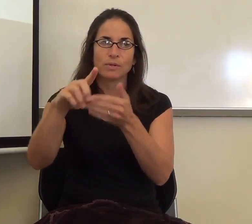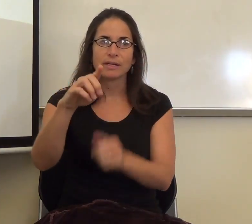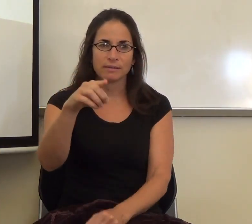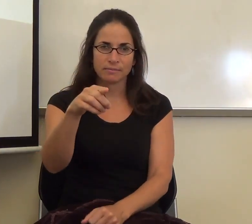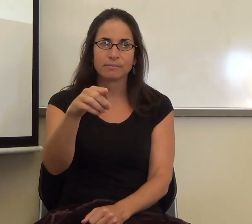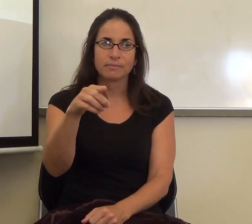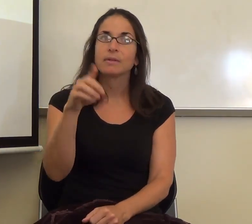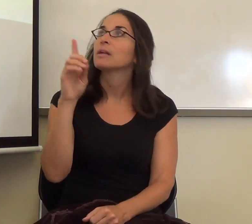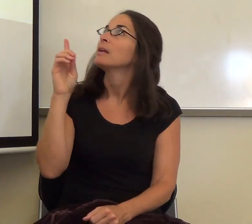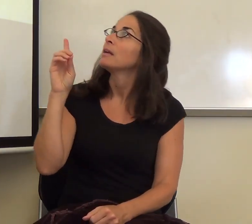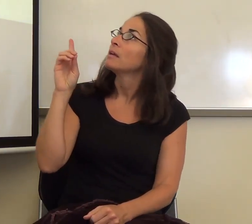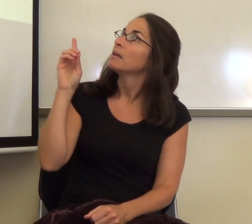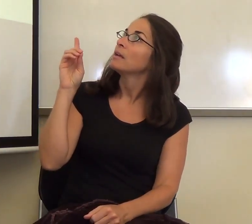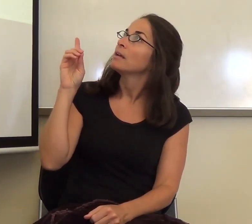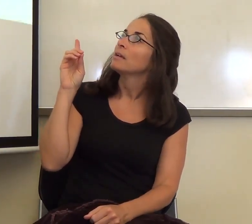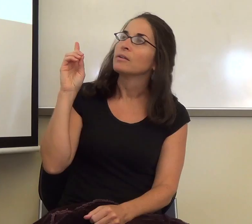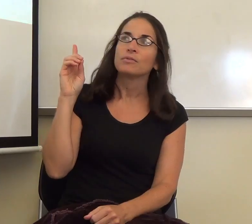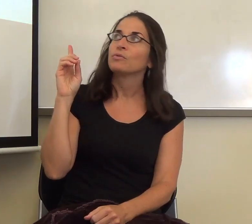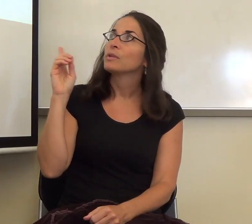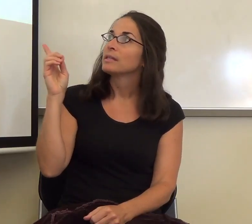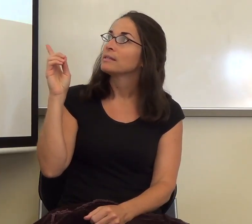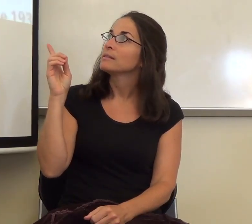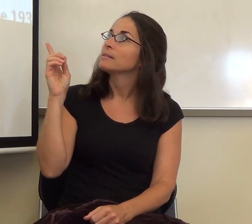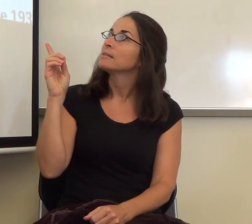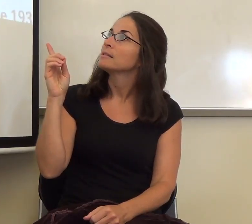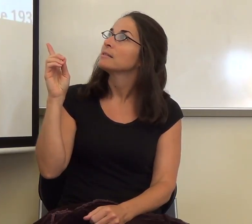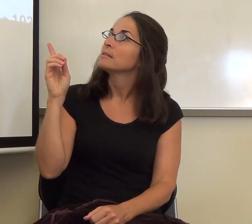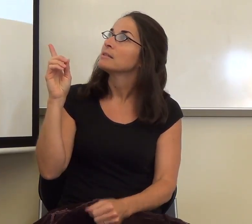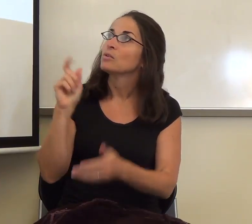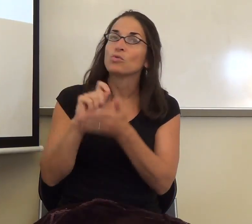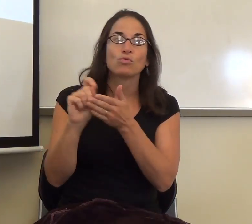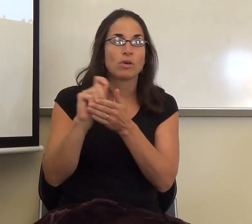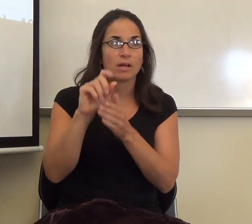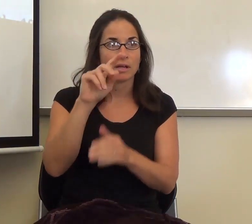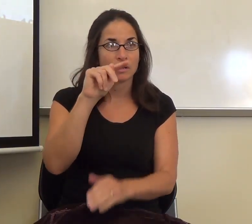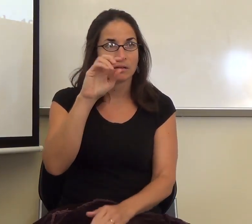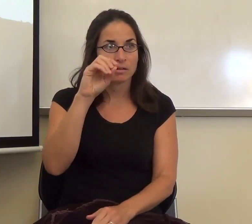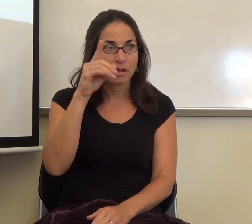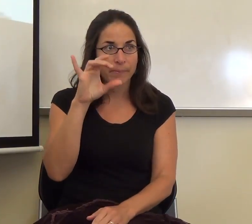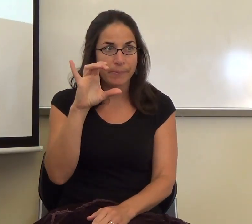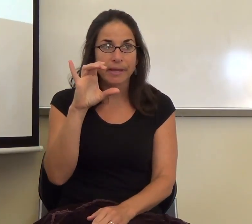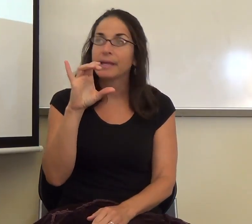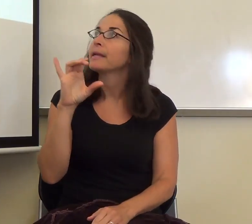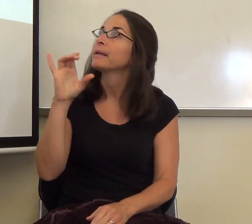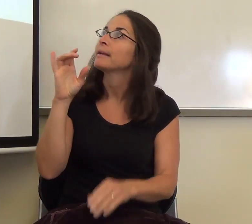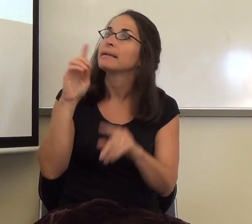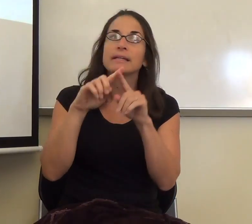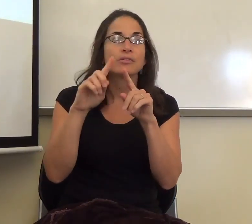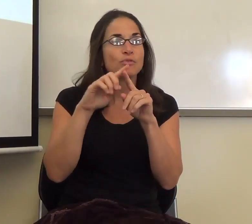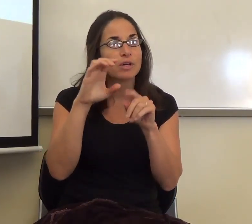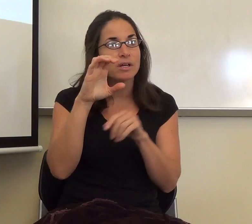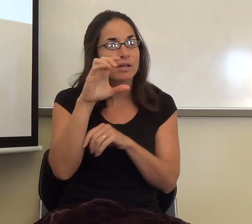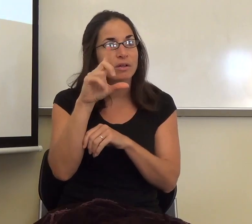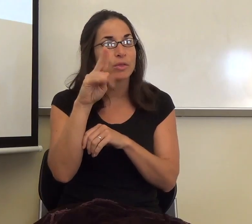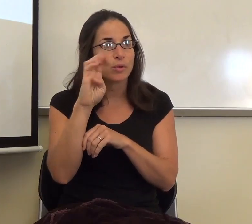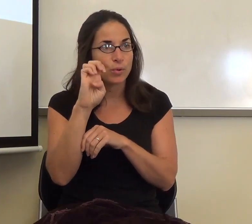you're going to write out the topic. Write the topic here. Here's all these clues. It's a thing or thing,